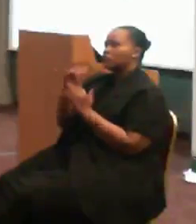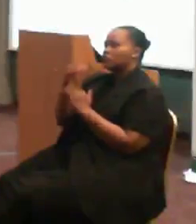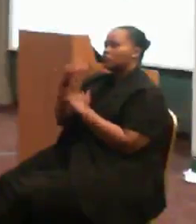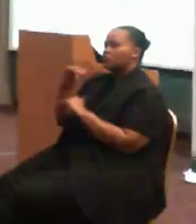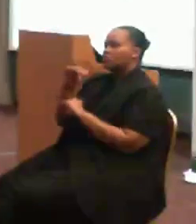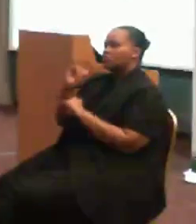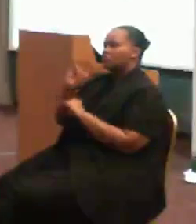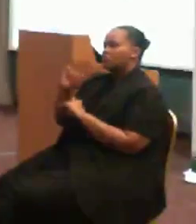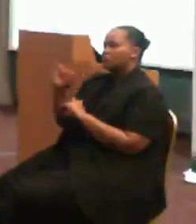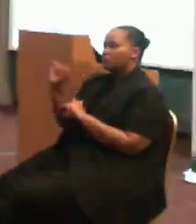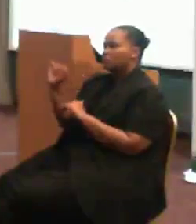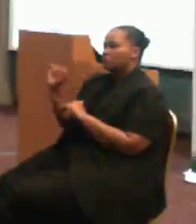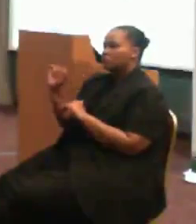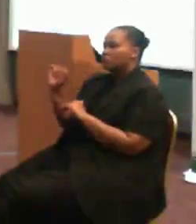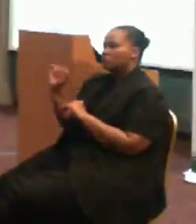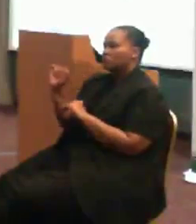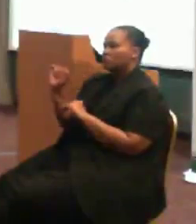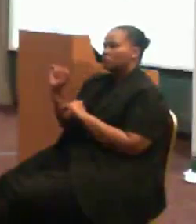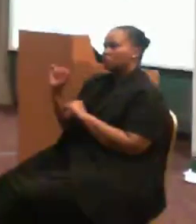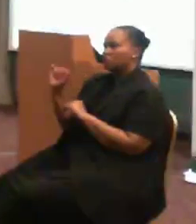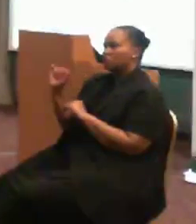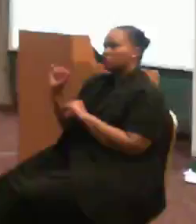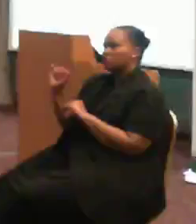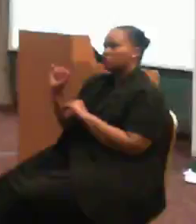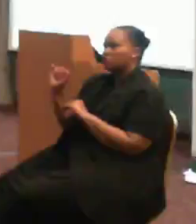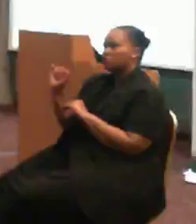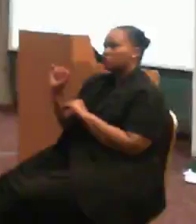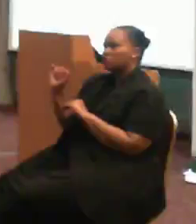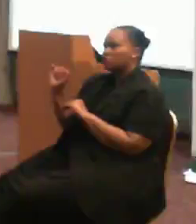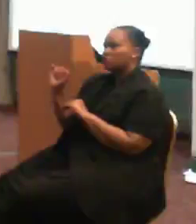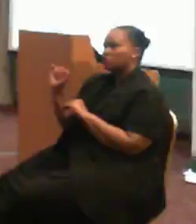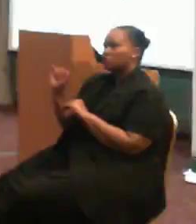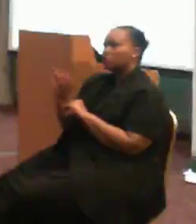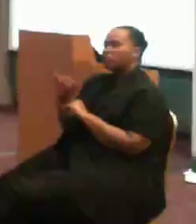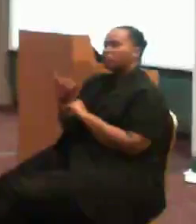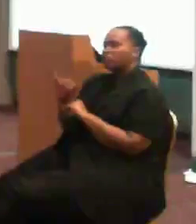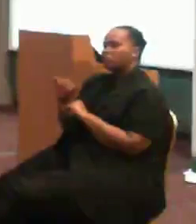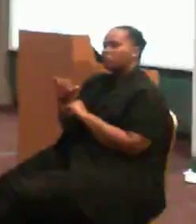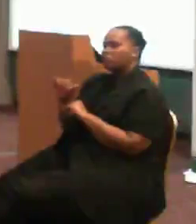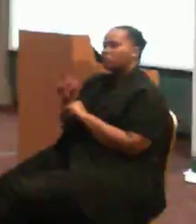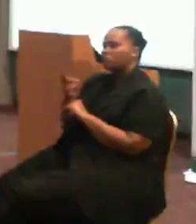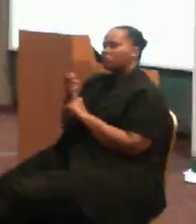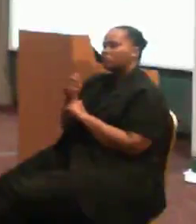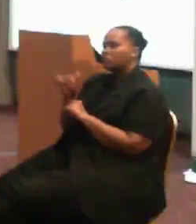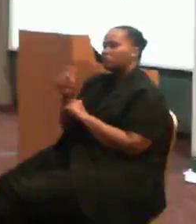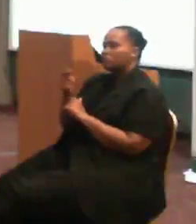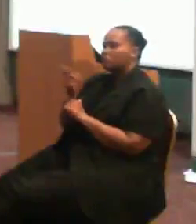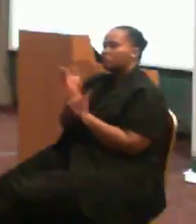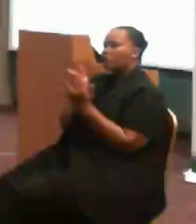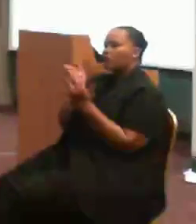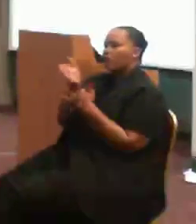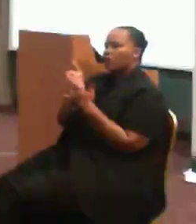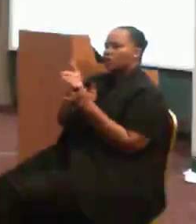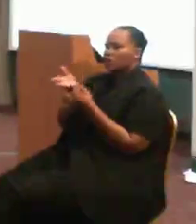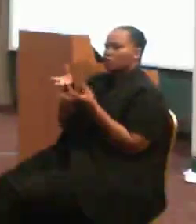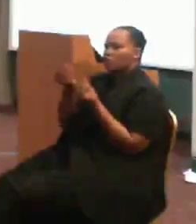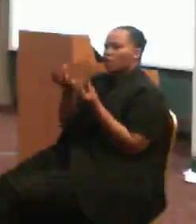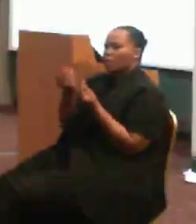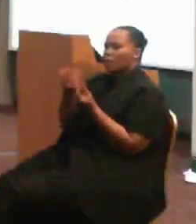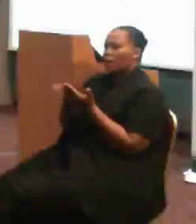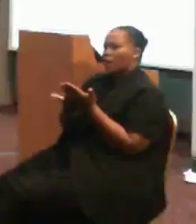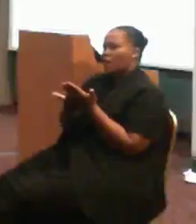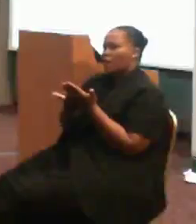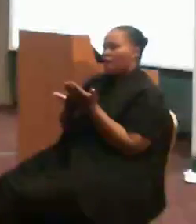There's also all sorts of other asset-backed financing that you could get access to. And